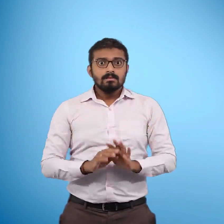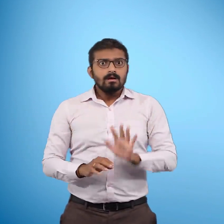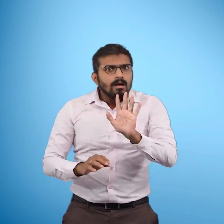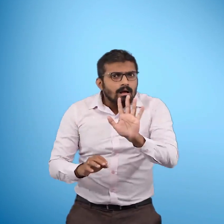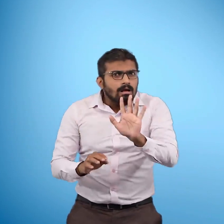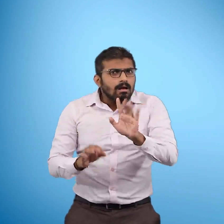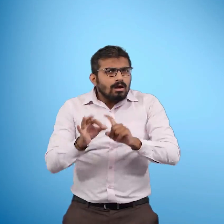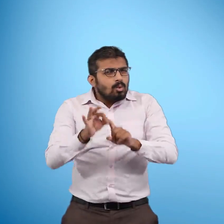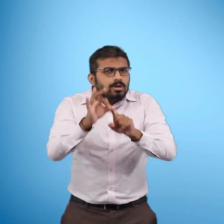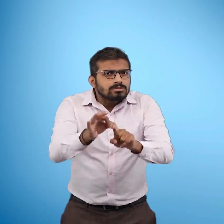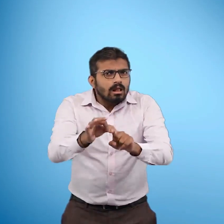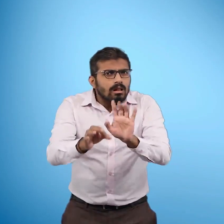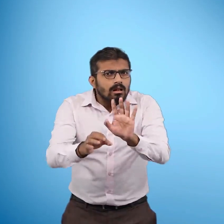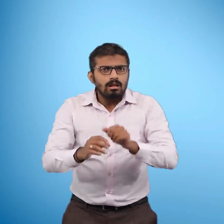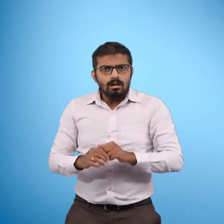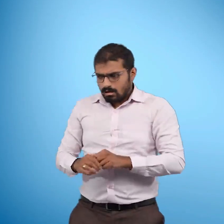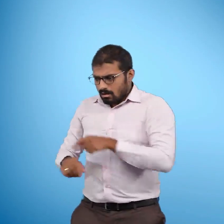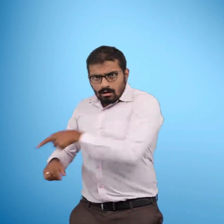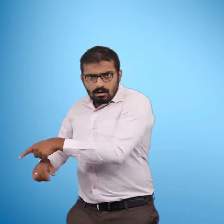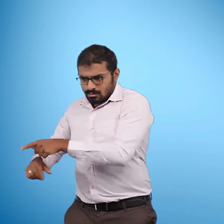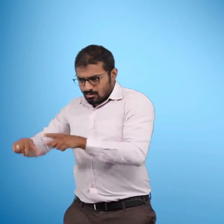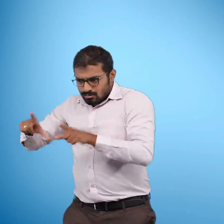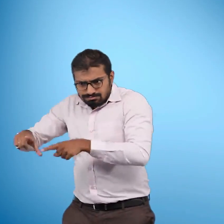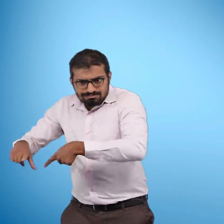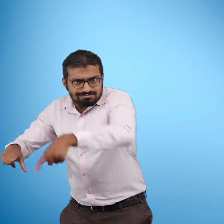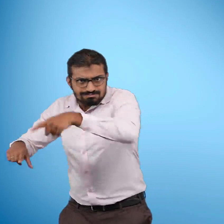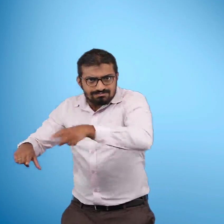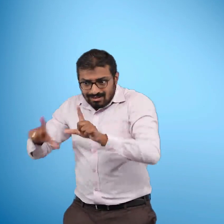what is the size of the tiles each has bought?